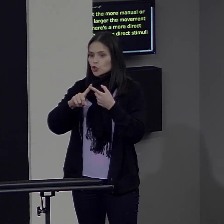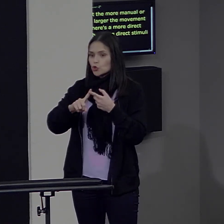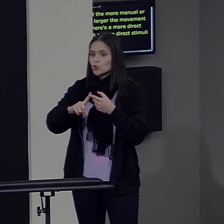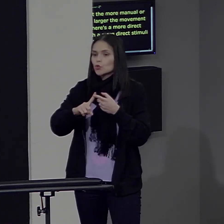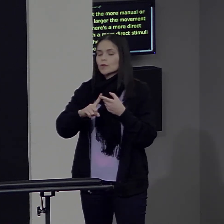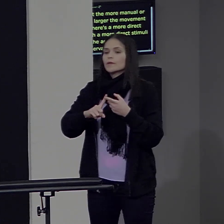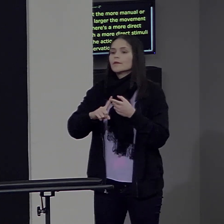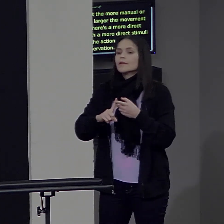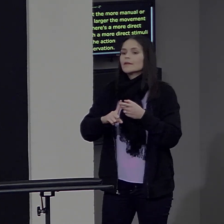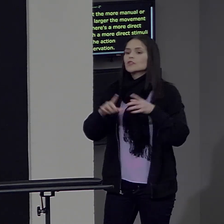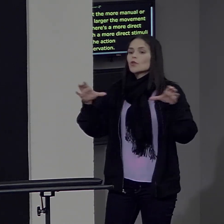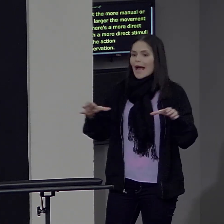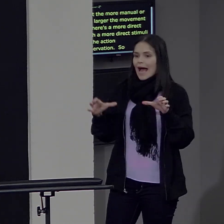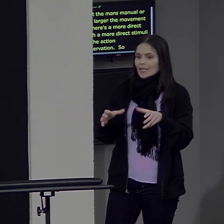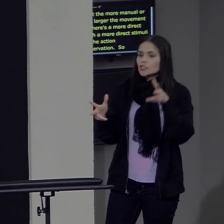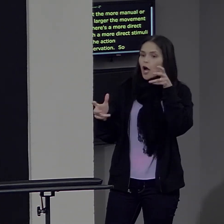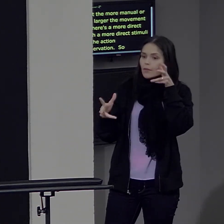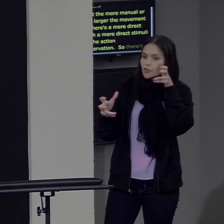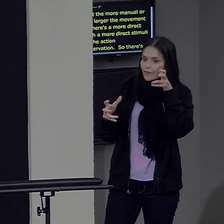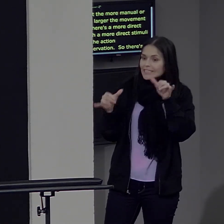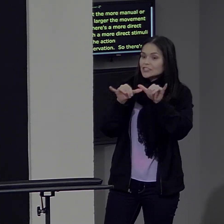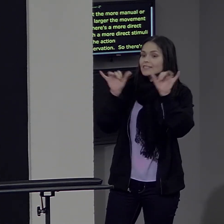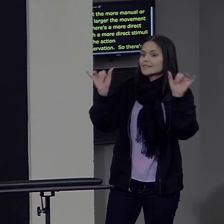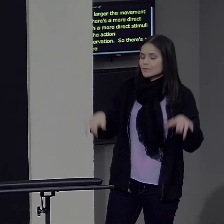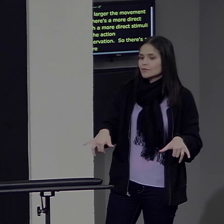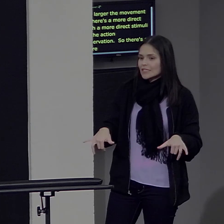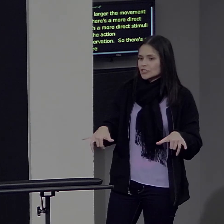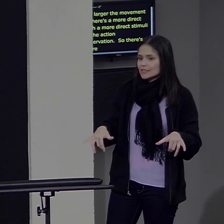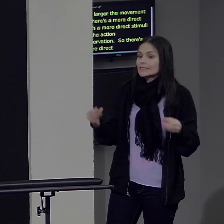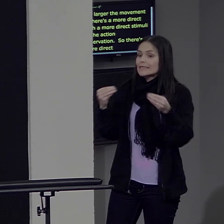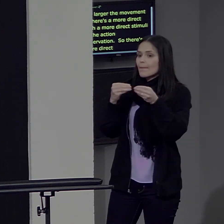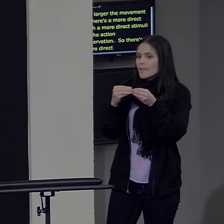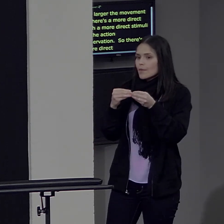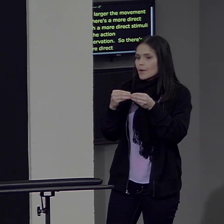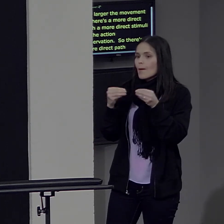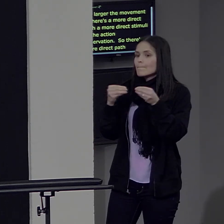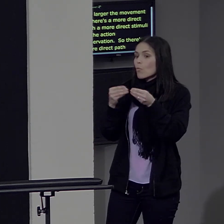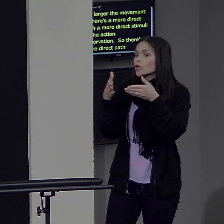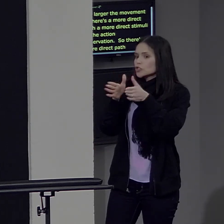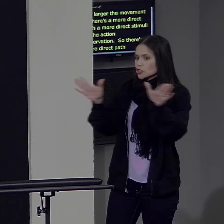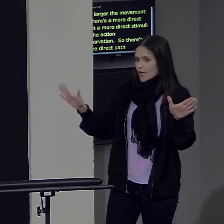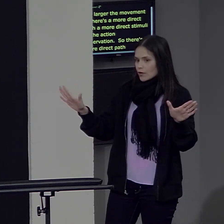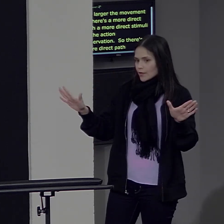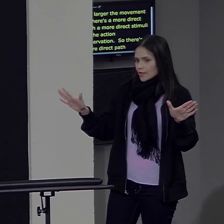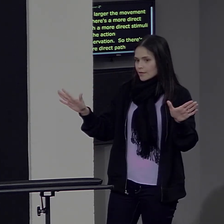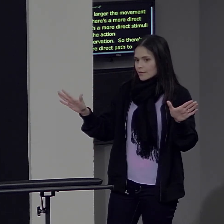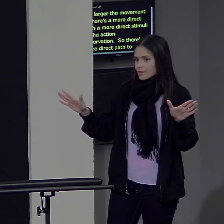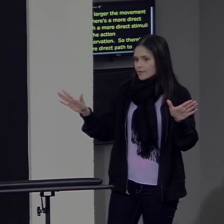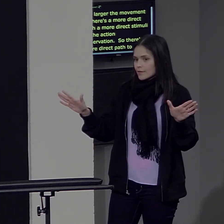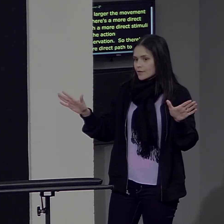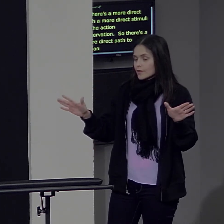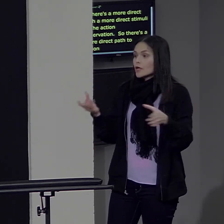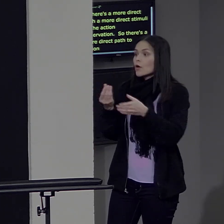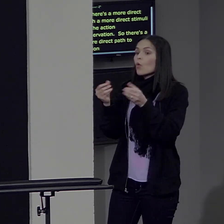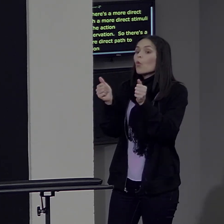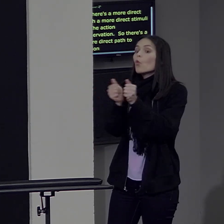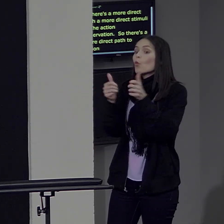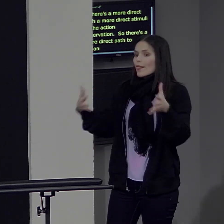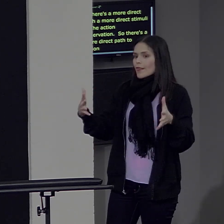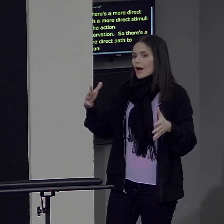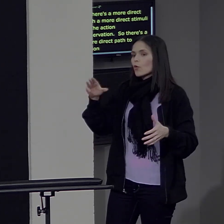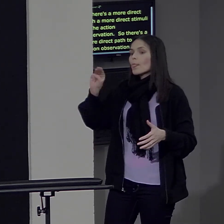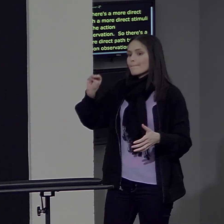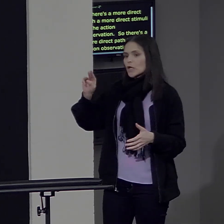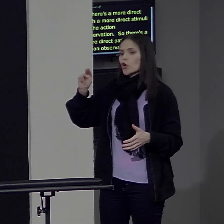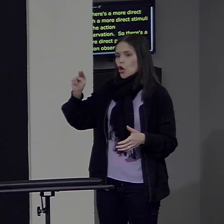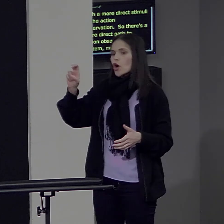So there's a more direct path to action observation, the action observation system, more generally,